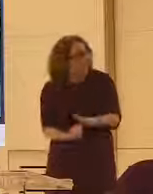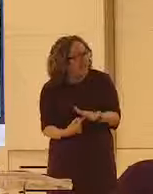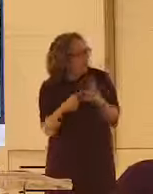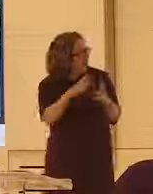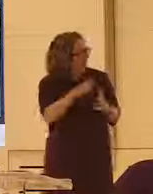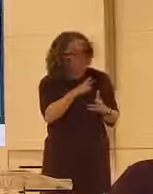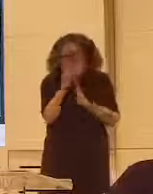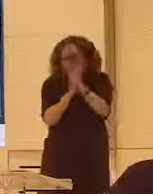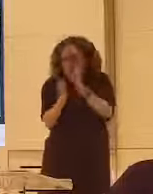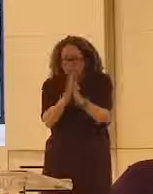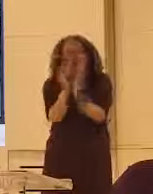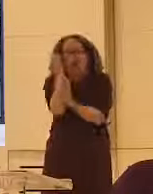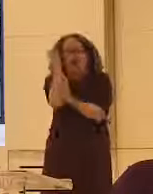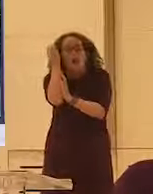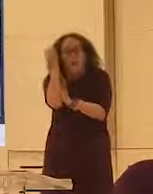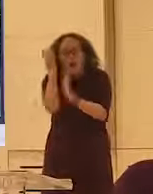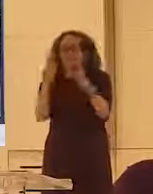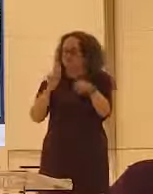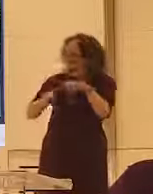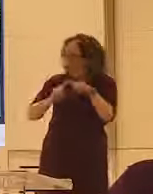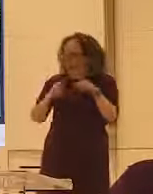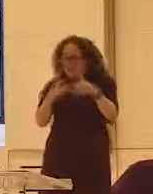identification of what the problem is, if it's depression or anxiety or whatever.